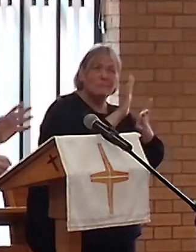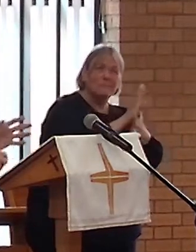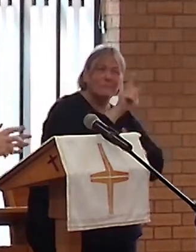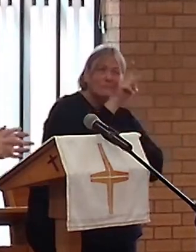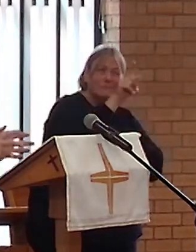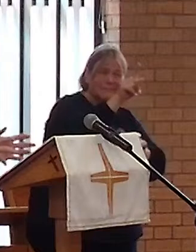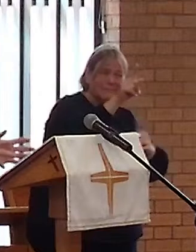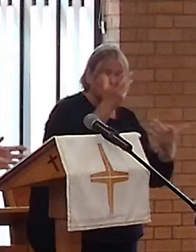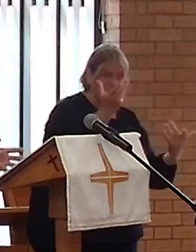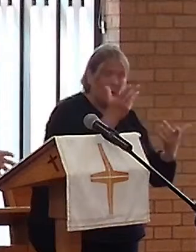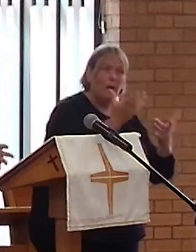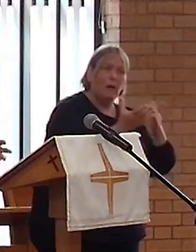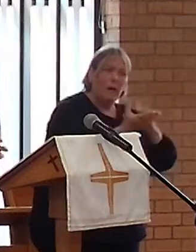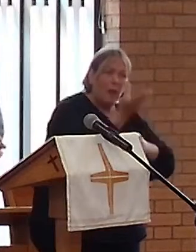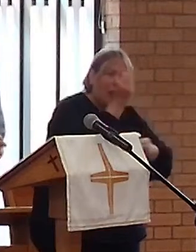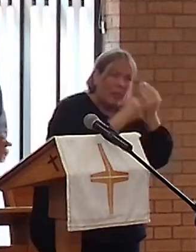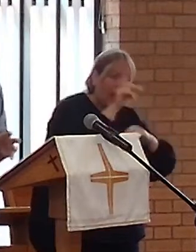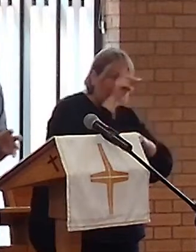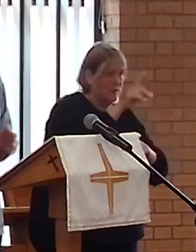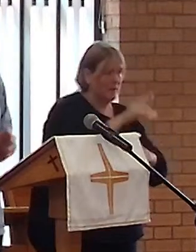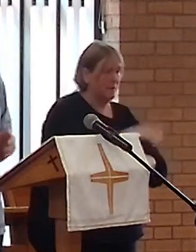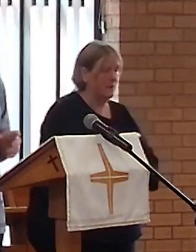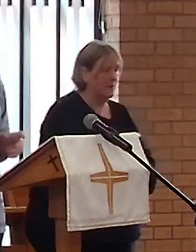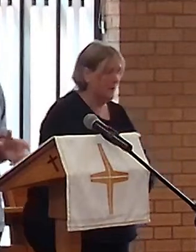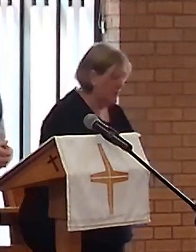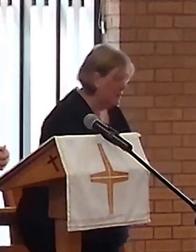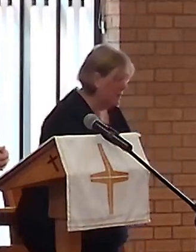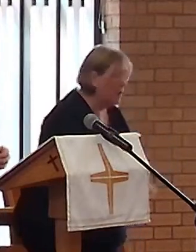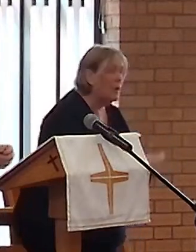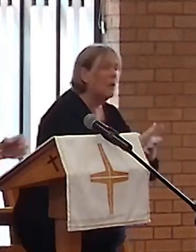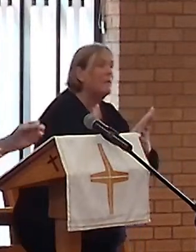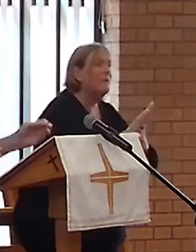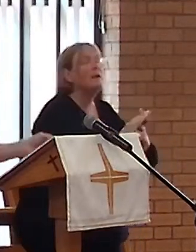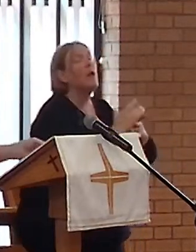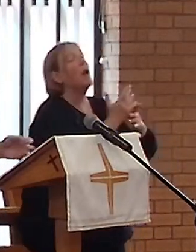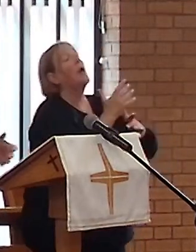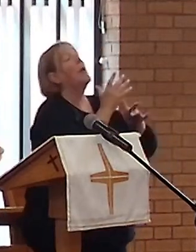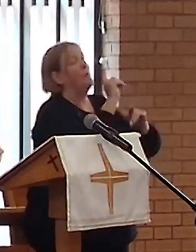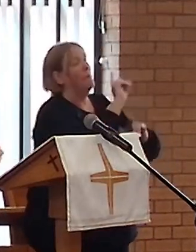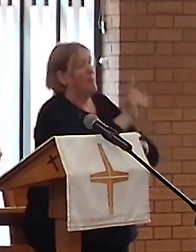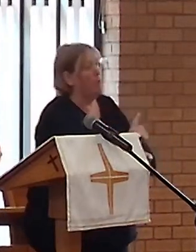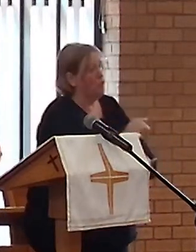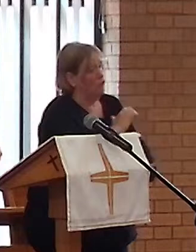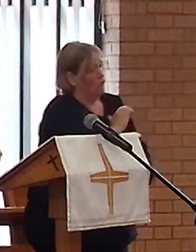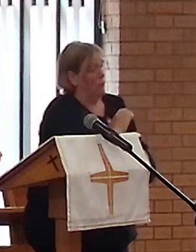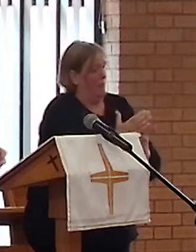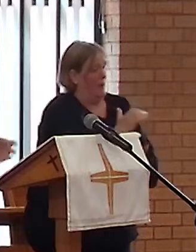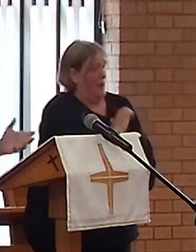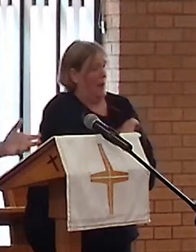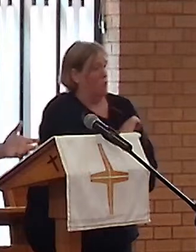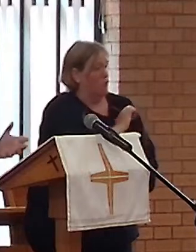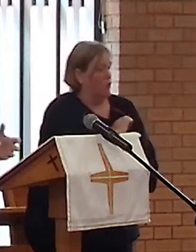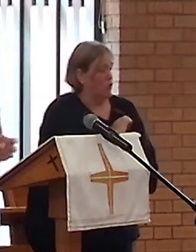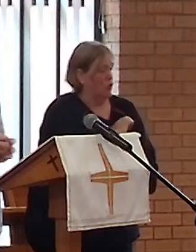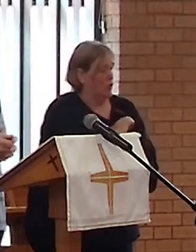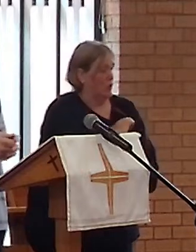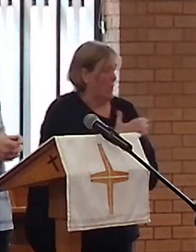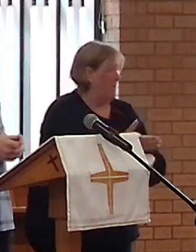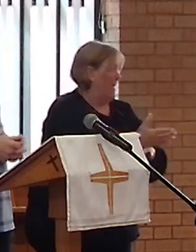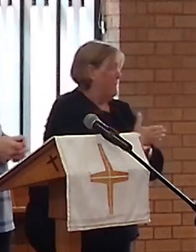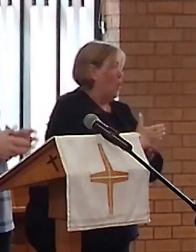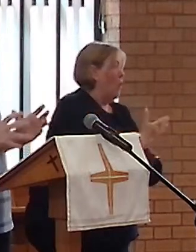Notice he doesn't just say that Christians are those who used to live in darkness and are now living in light, although that would be